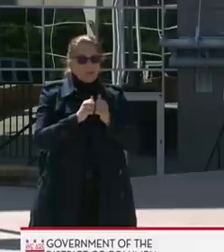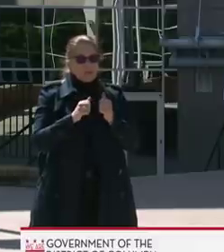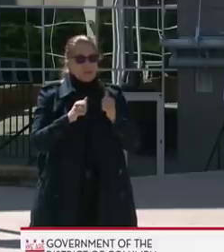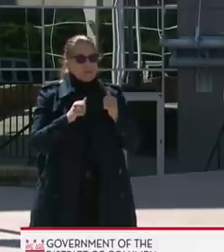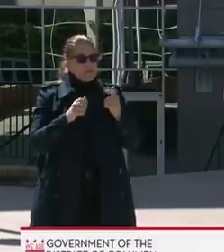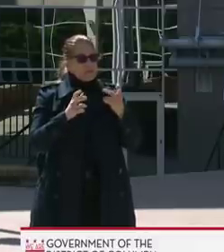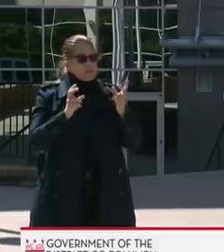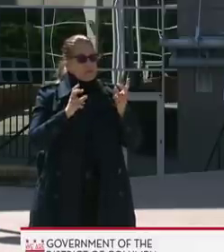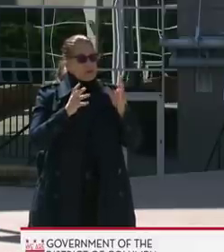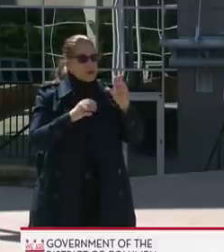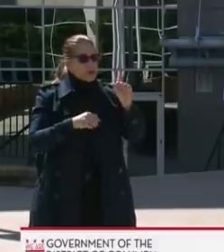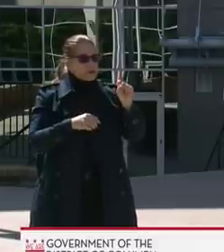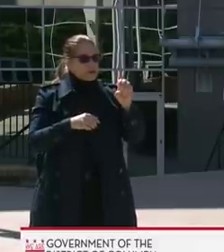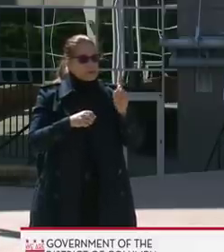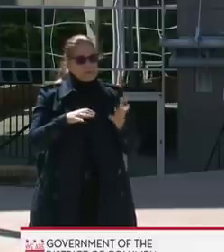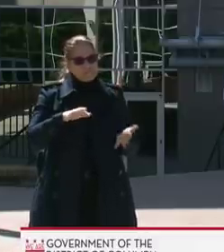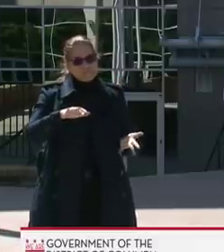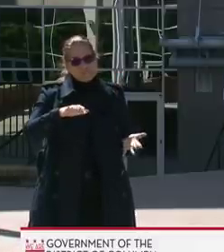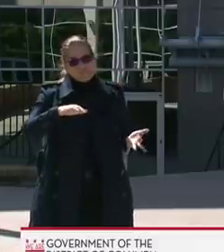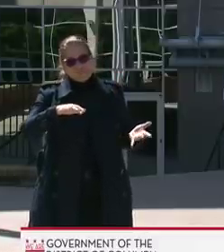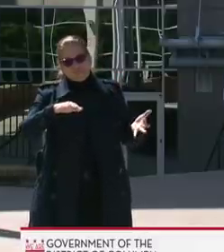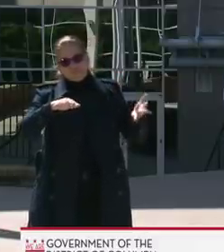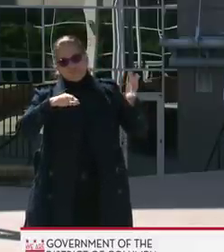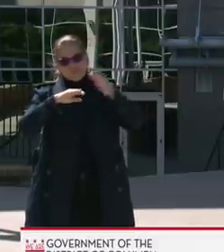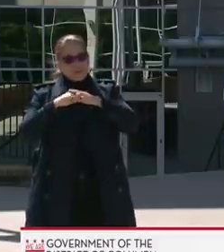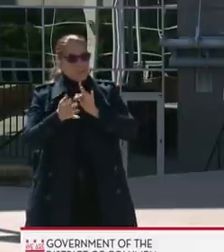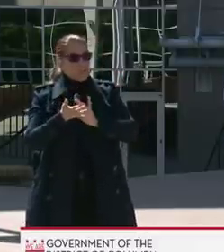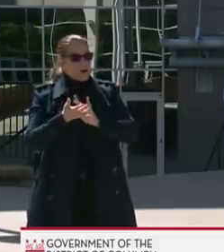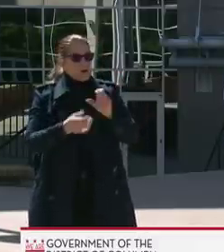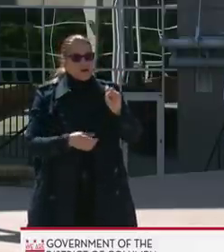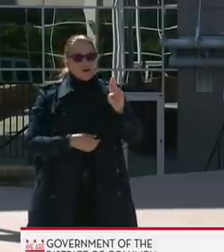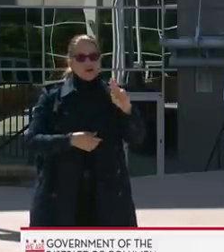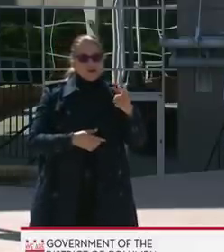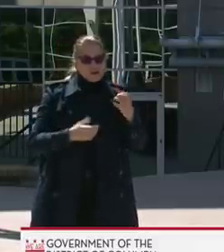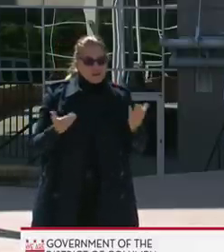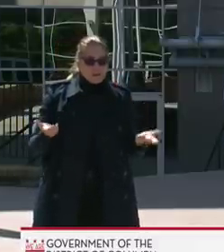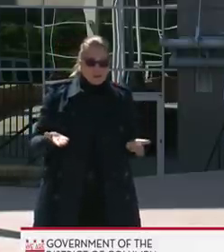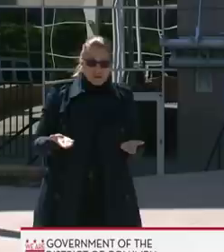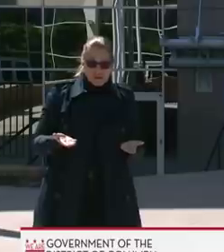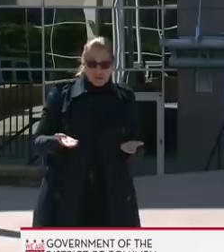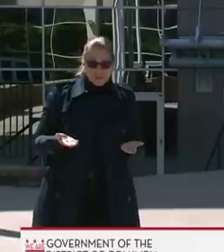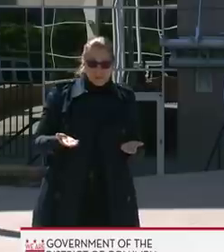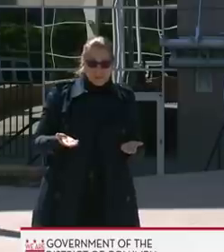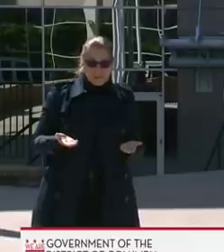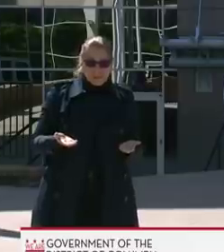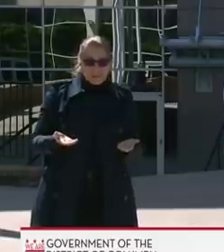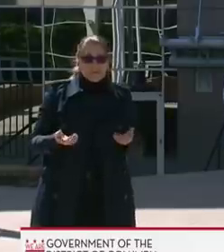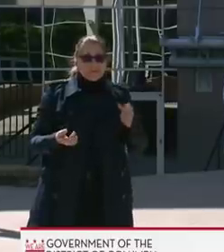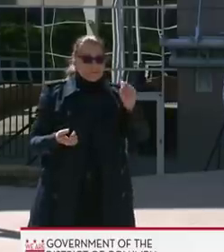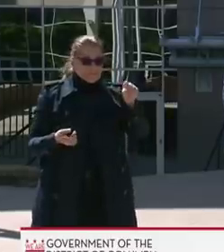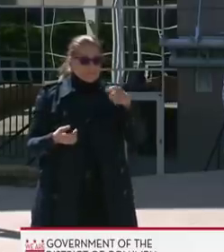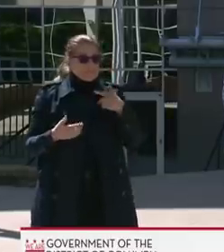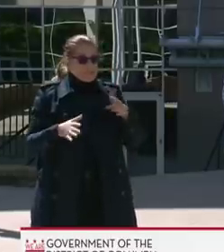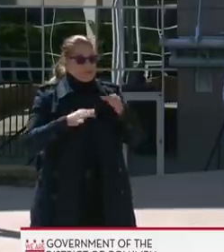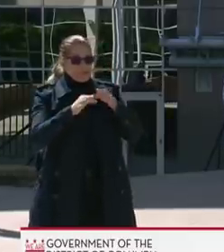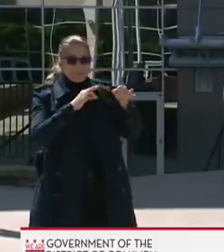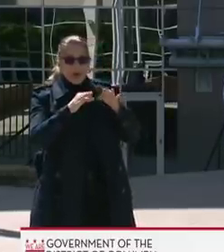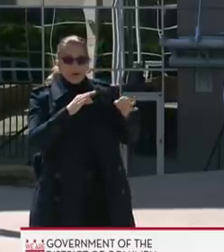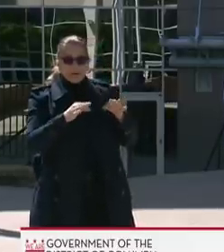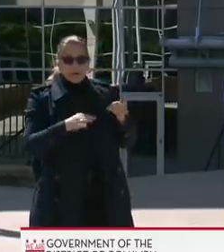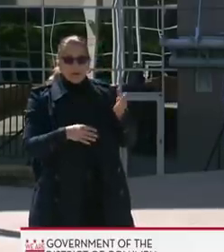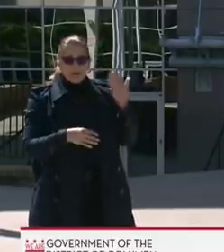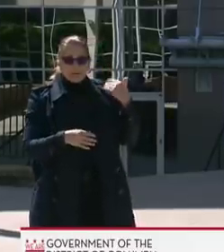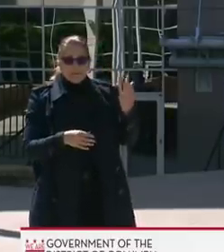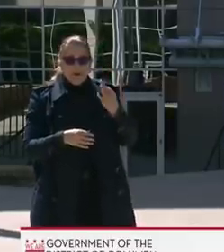that's happening here? As we briefed out on Friday, we're working with all of our hospital